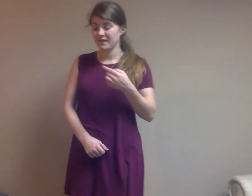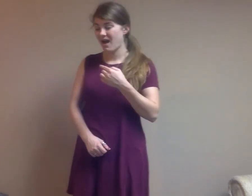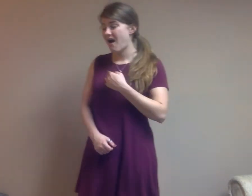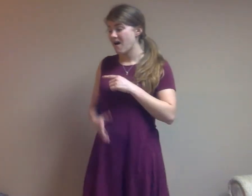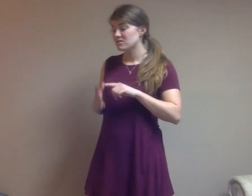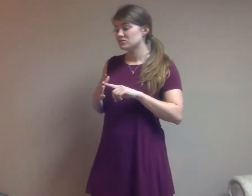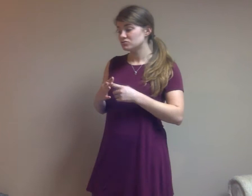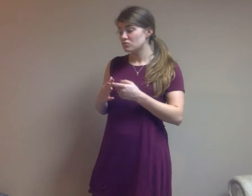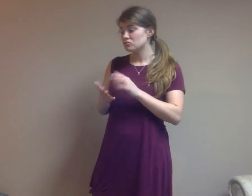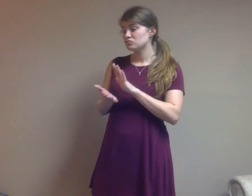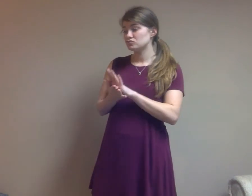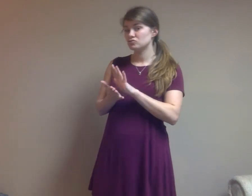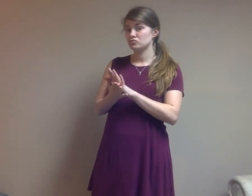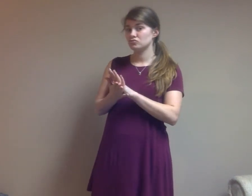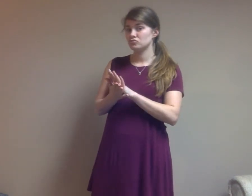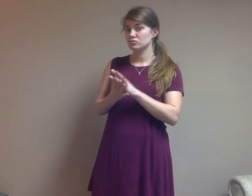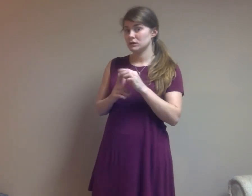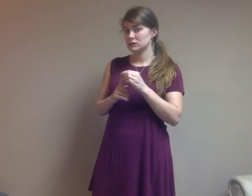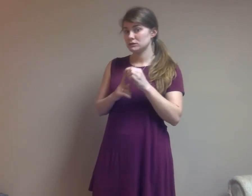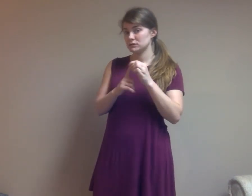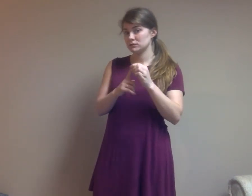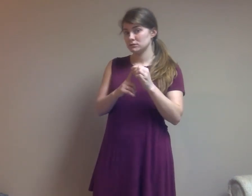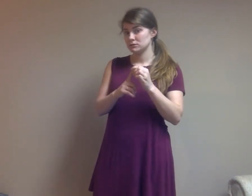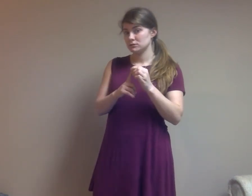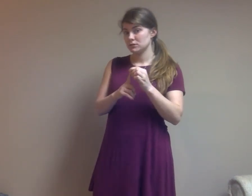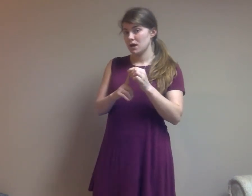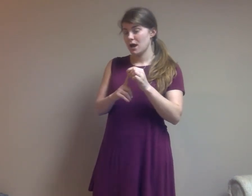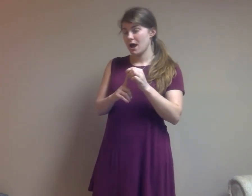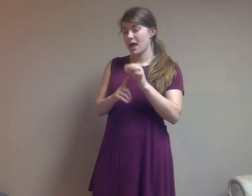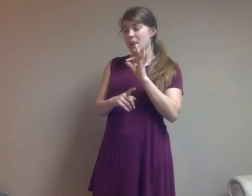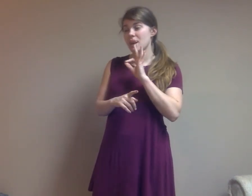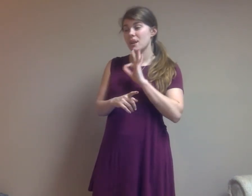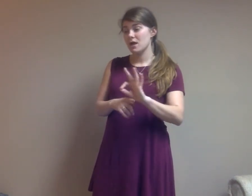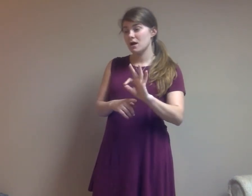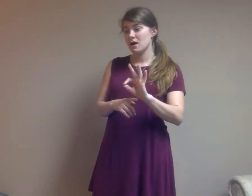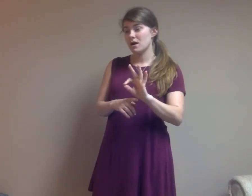get me. She never did, ever, which I didn't like.